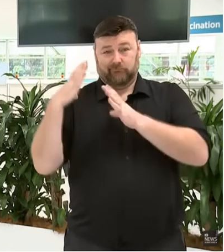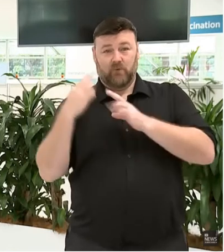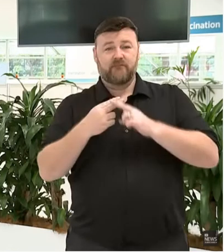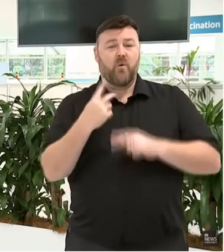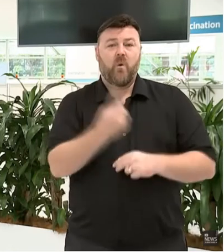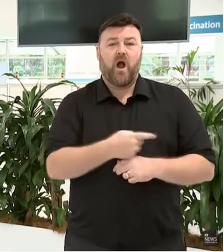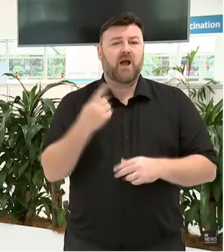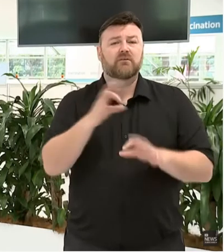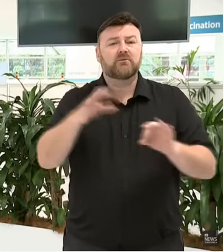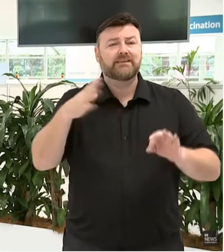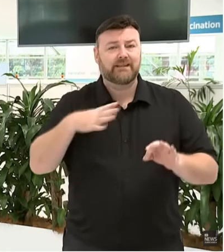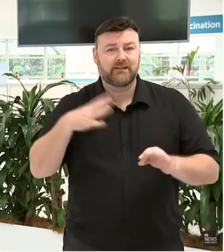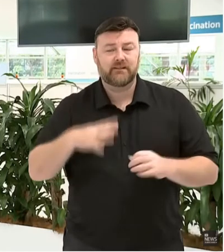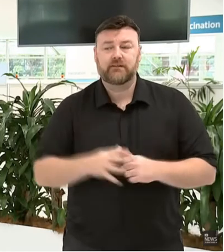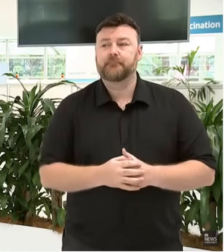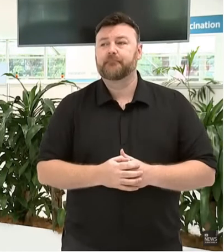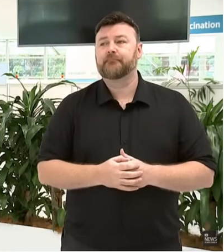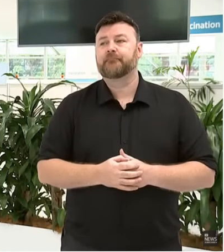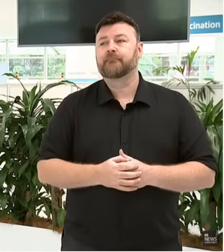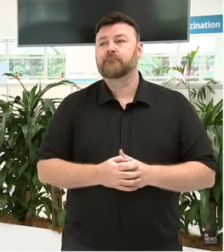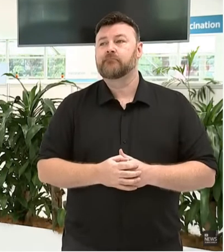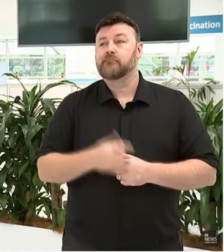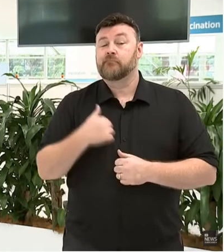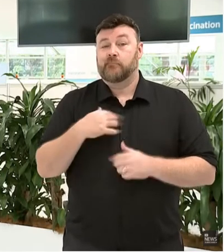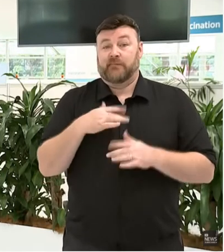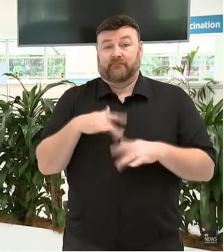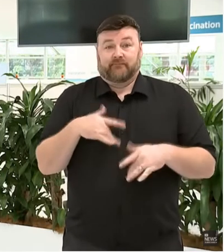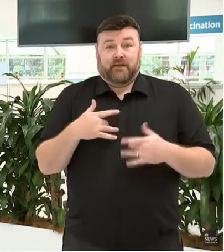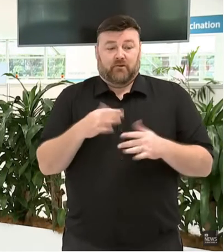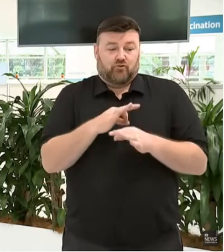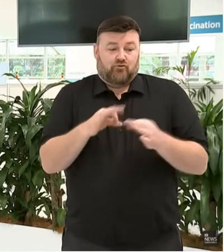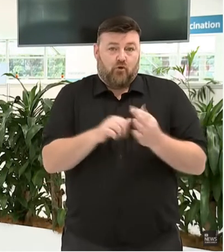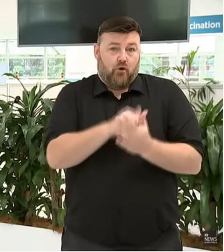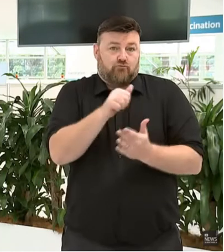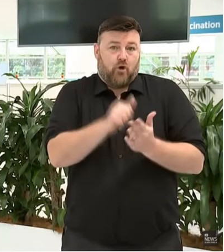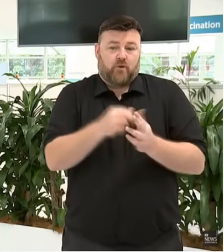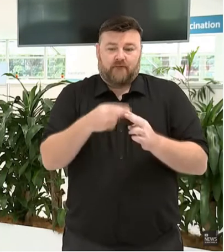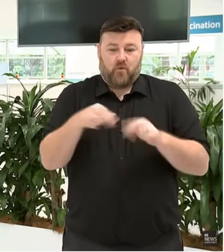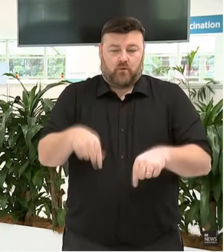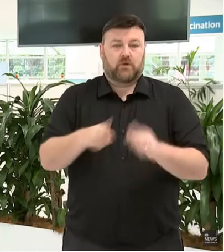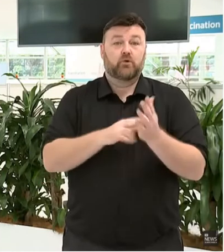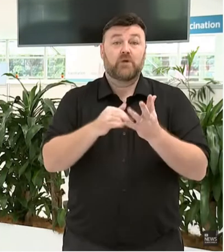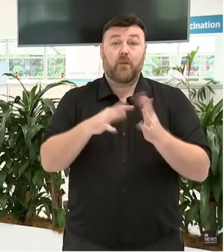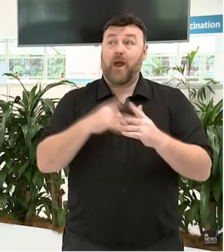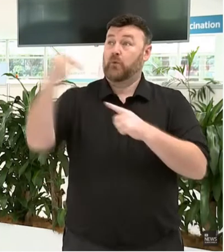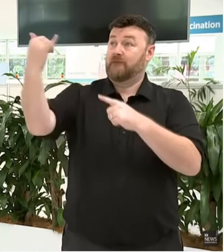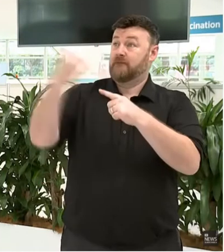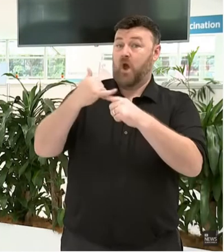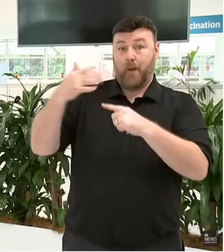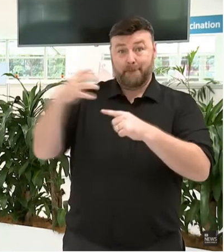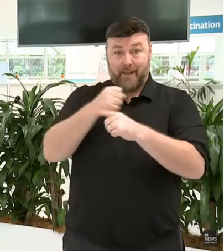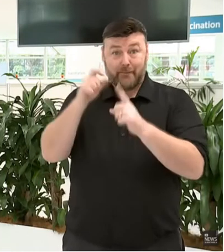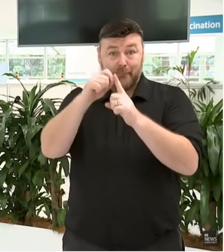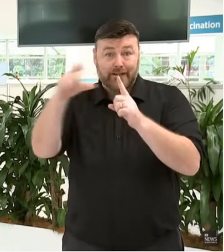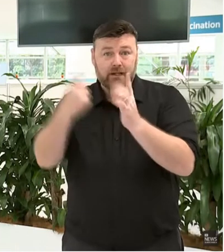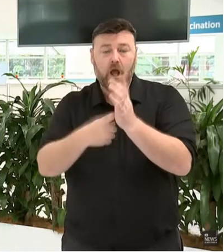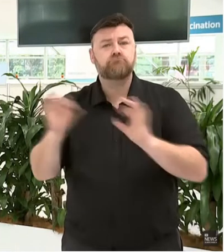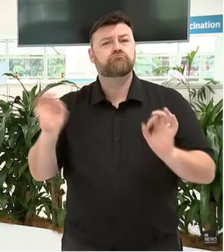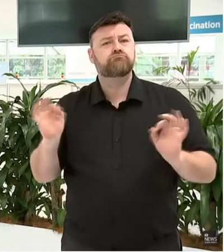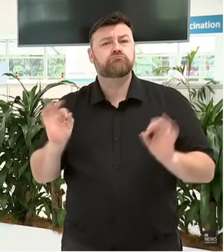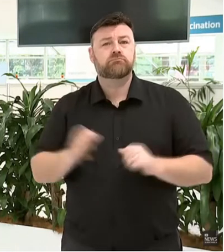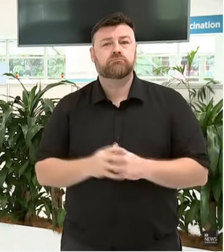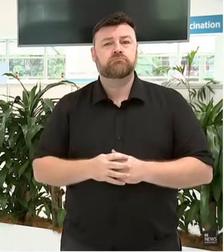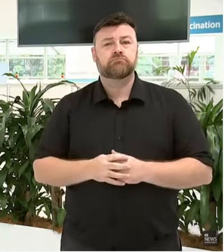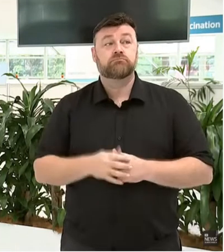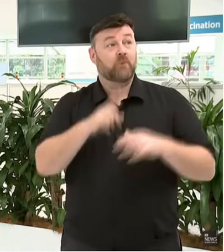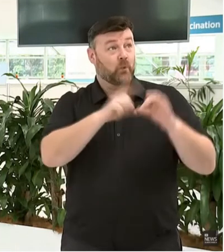place in New South Wales, and we don't believe it's appropriate for it to be in place in other states. thank once again the Queensland Premier for the approach that she